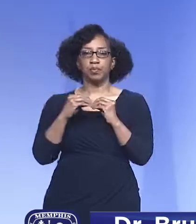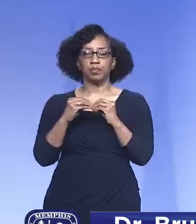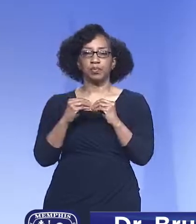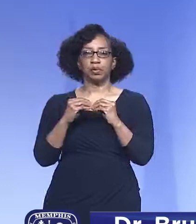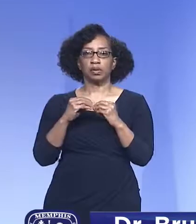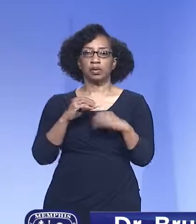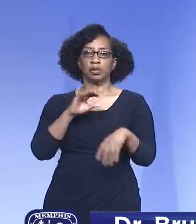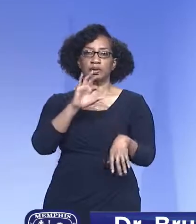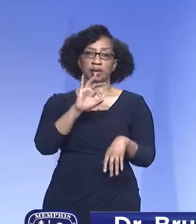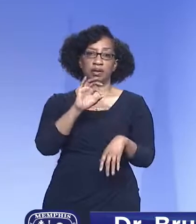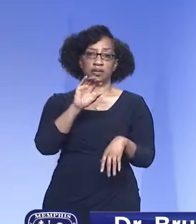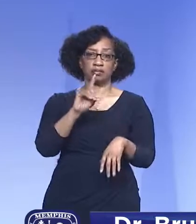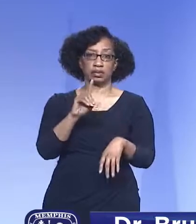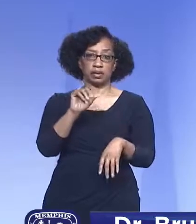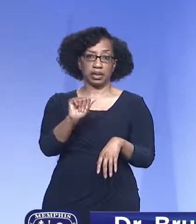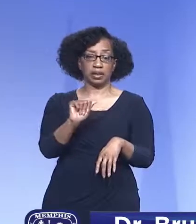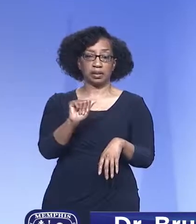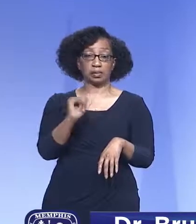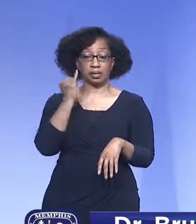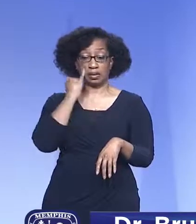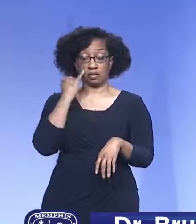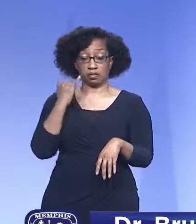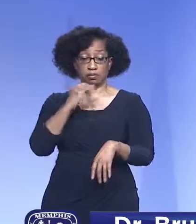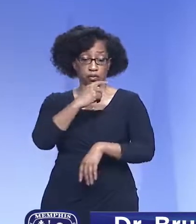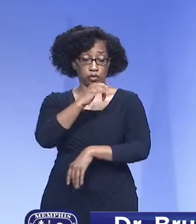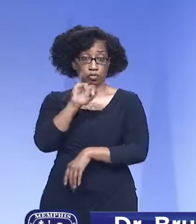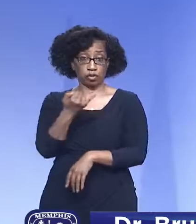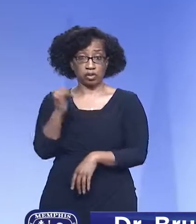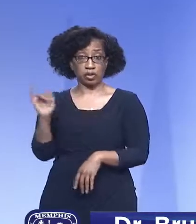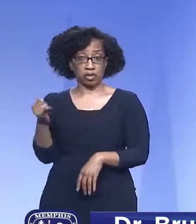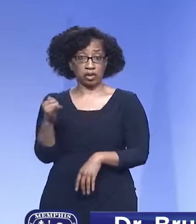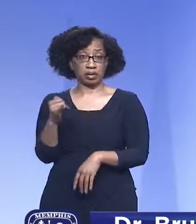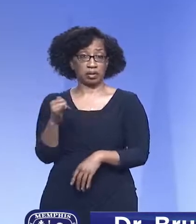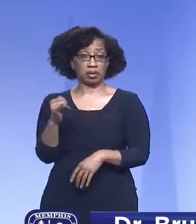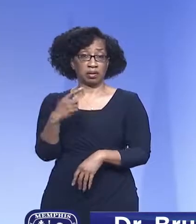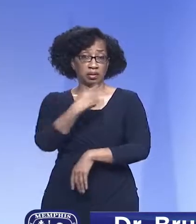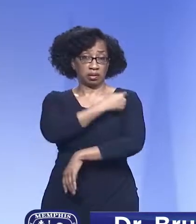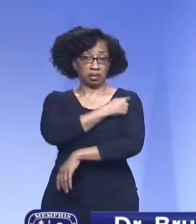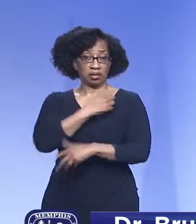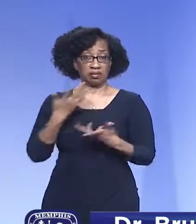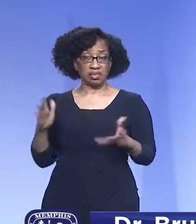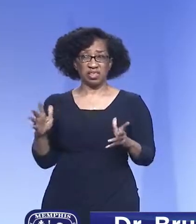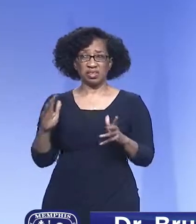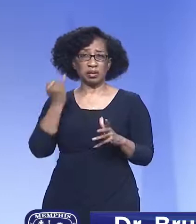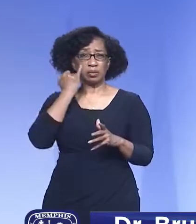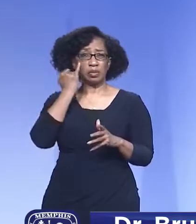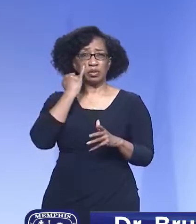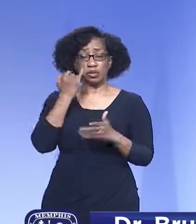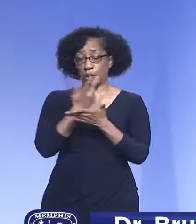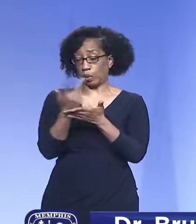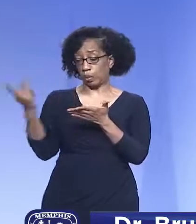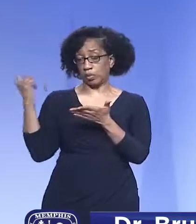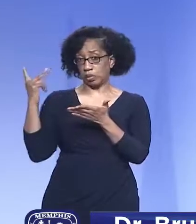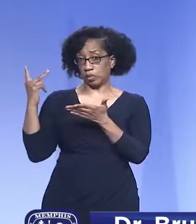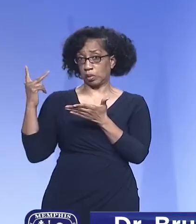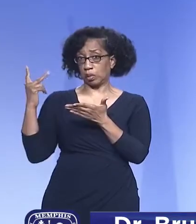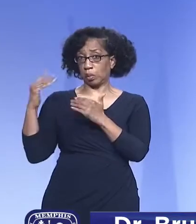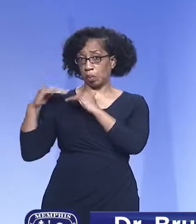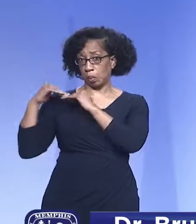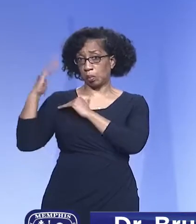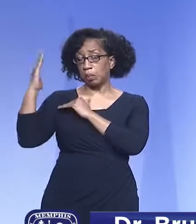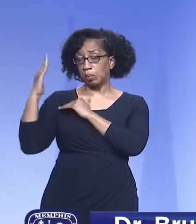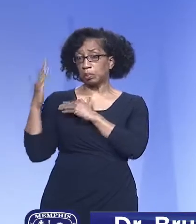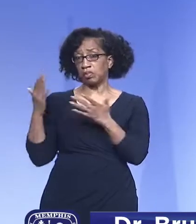If you have received Johnson & Johnson beyond 3 weeks, you're probably in the clear. If you're